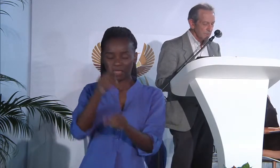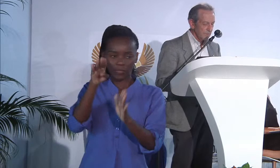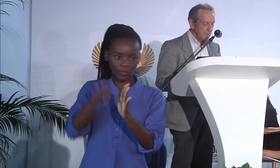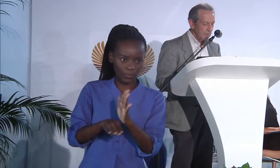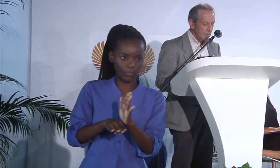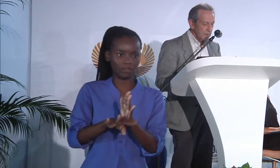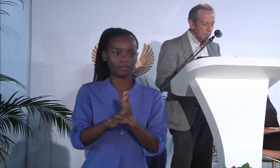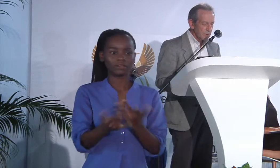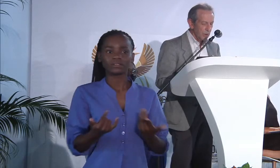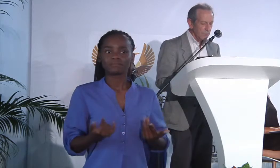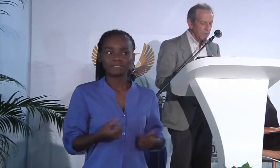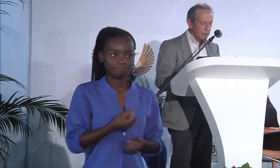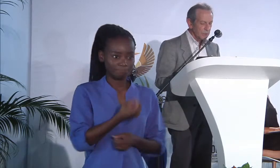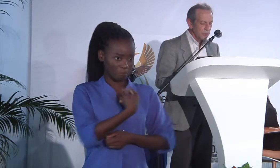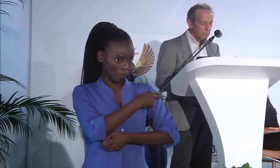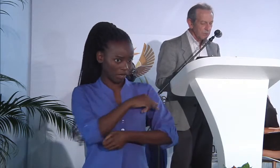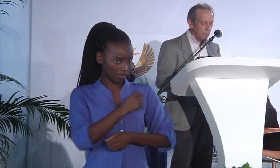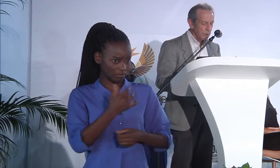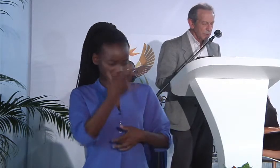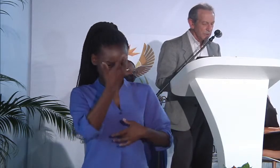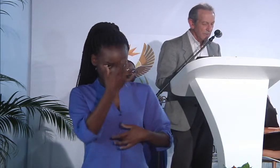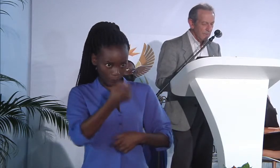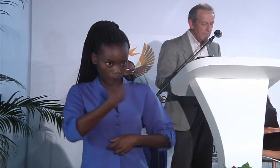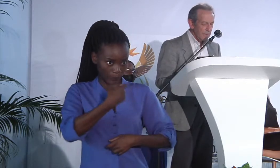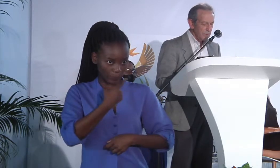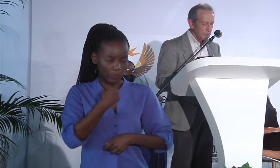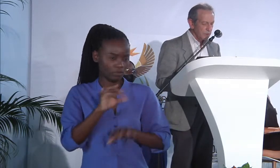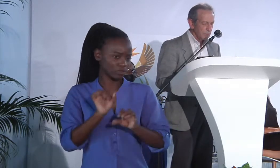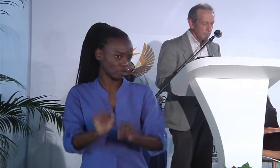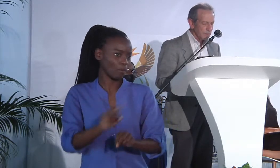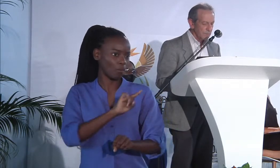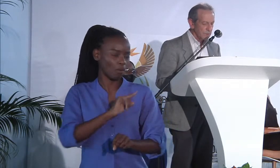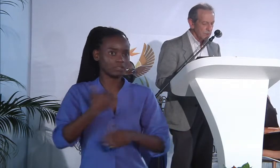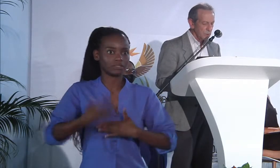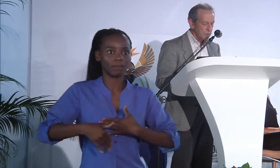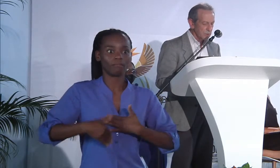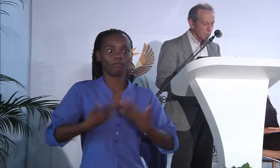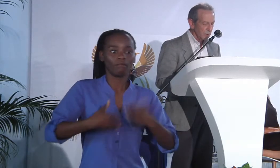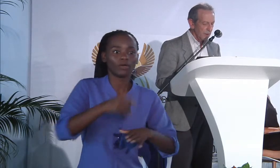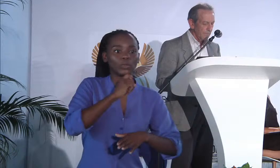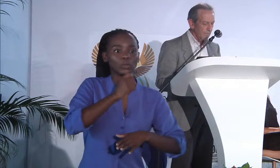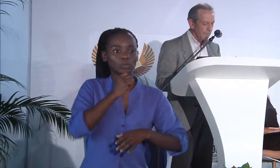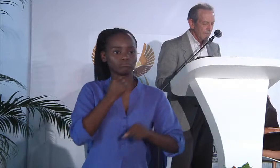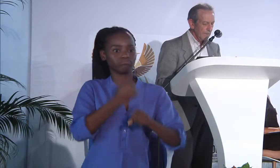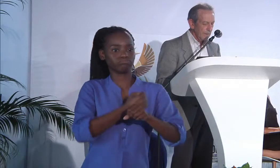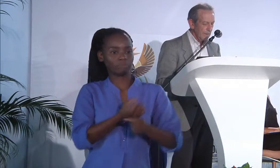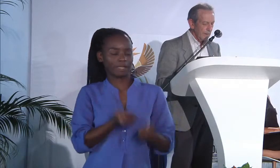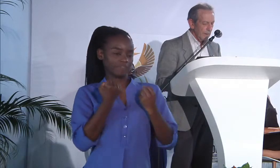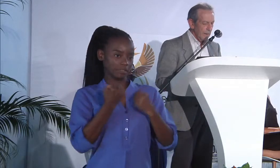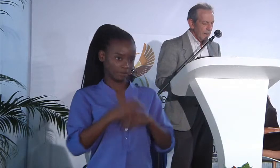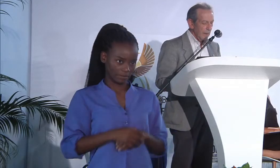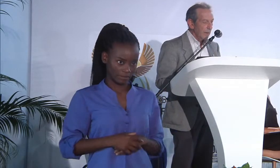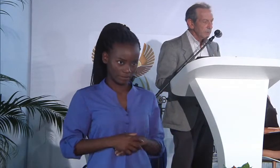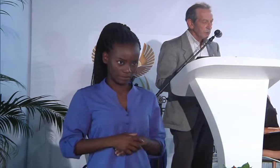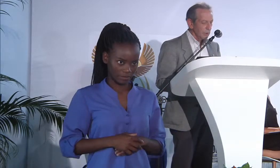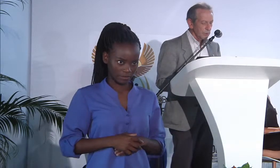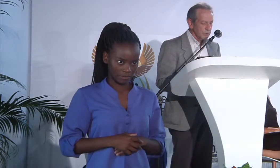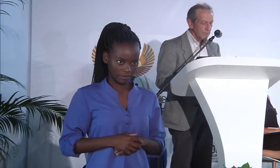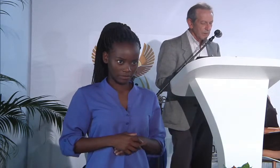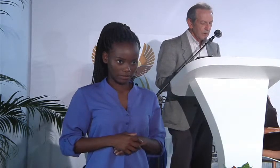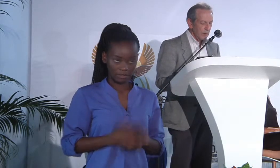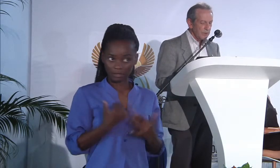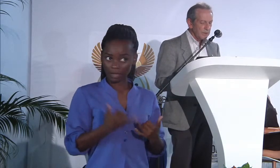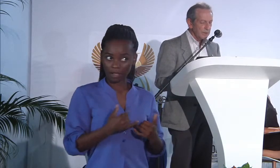uses, increase harm reduction treatment approaches in the treatment of substance use disorder. Aligned to the